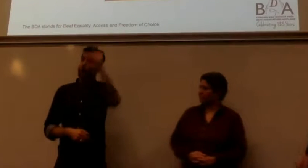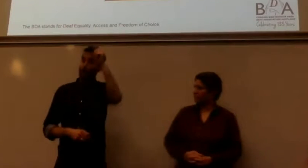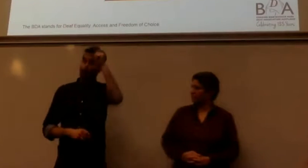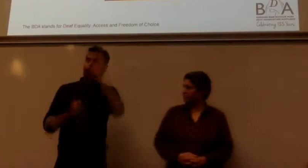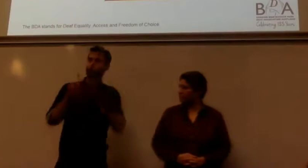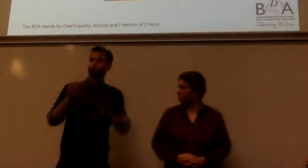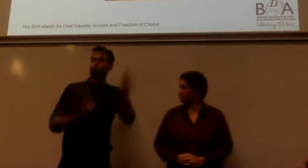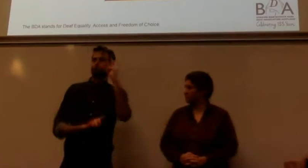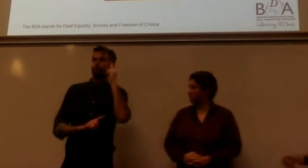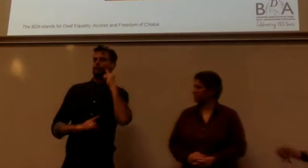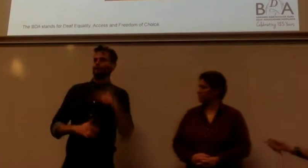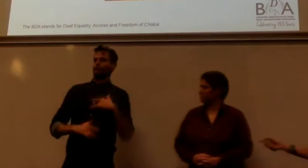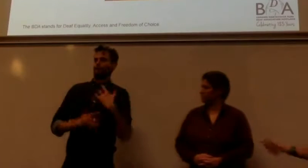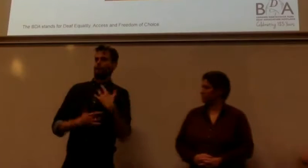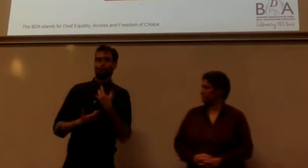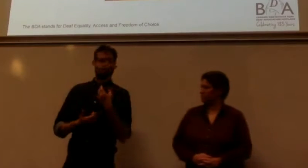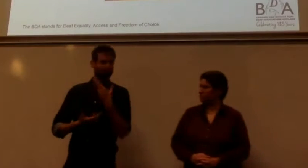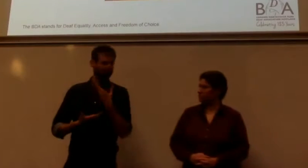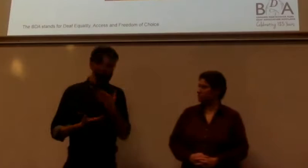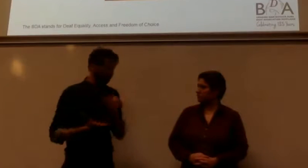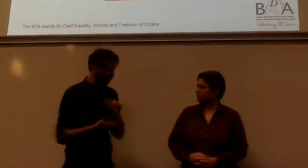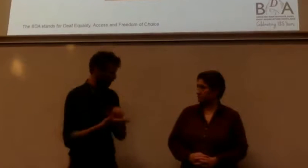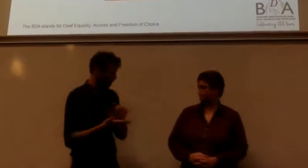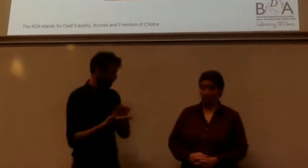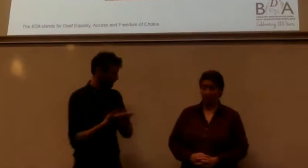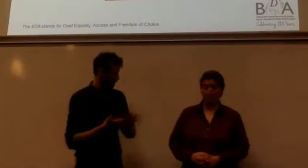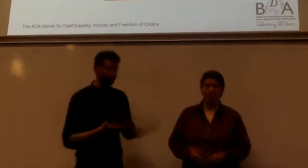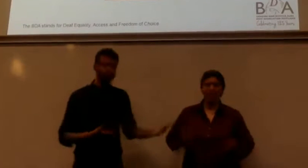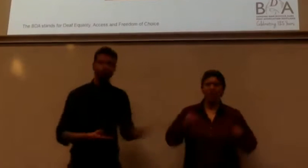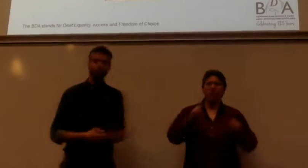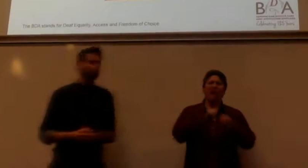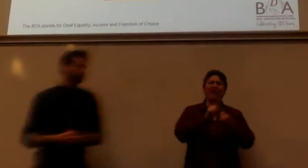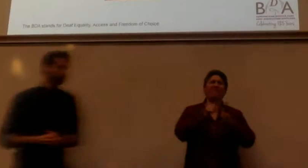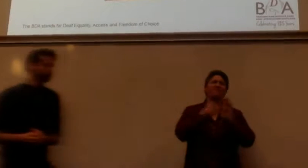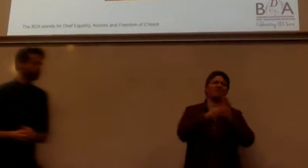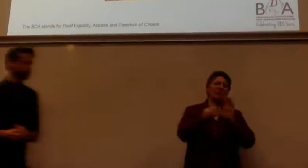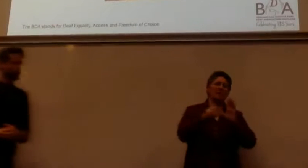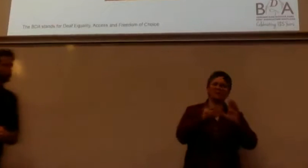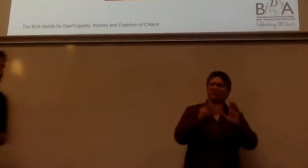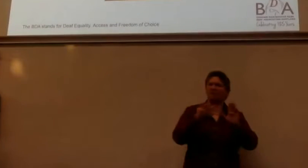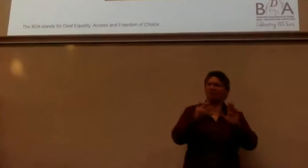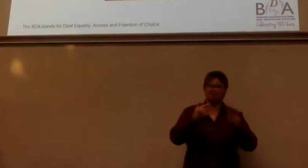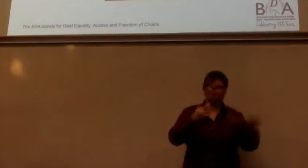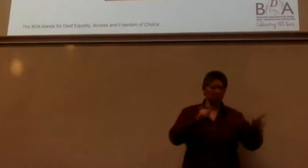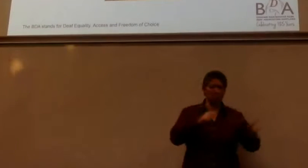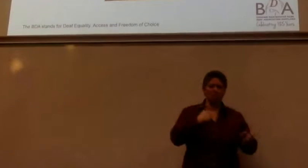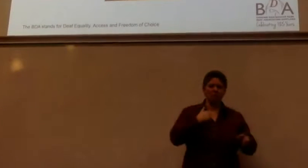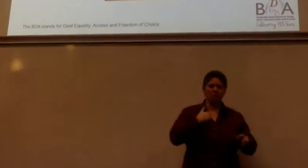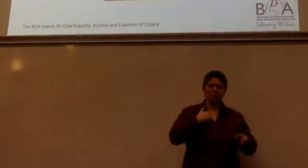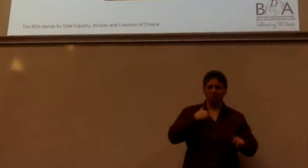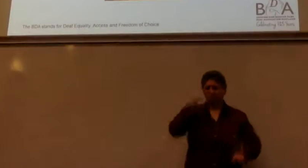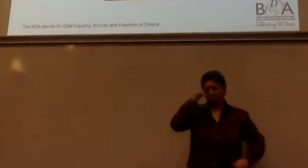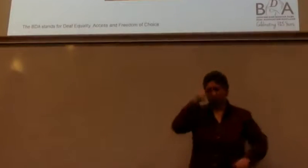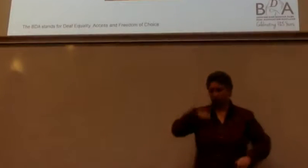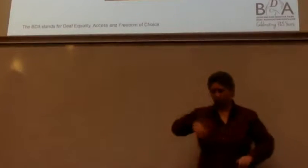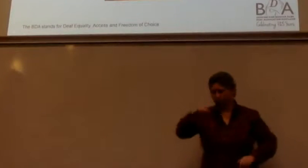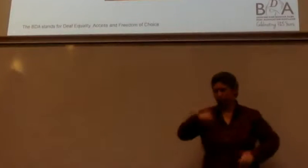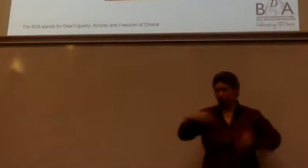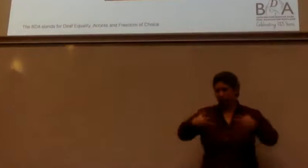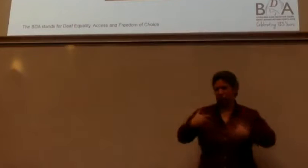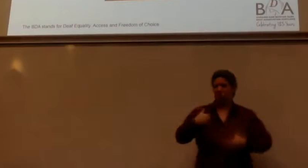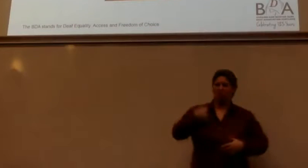representing. Does that make sense? Yeah, absolutely. So just to give another example, you